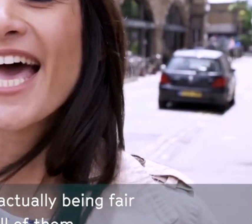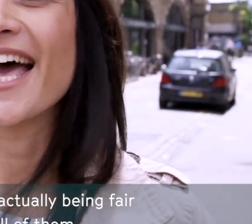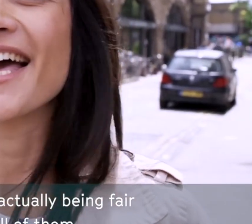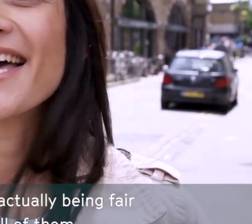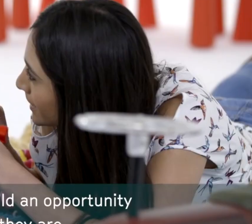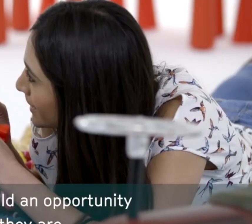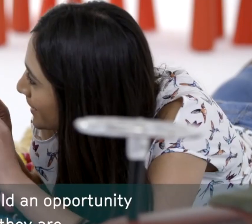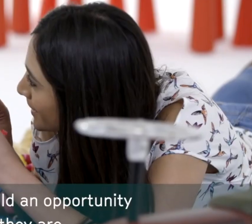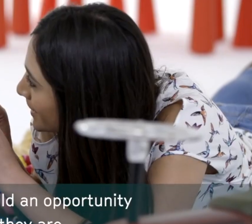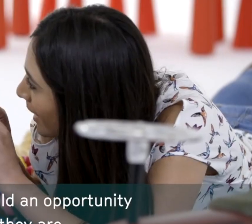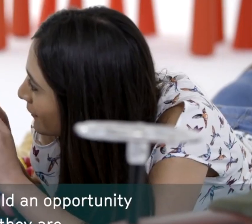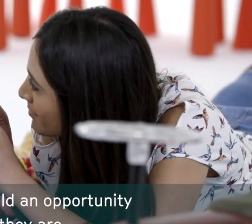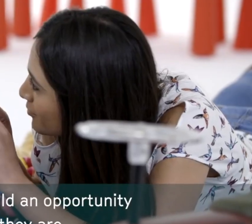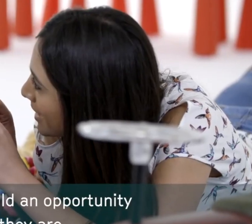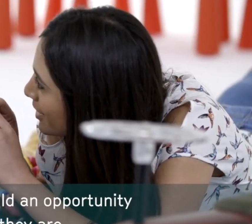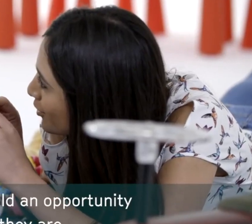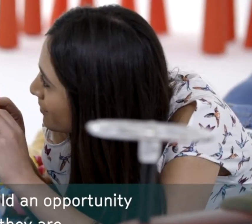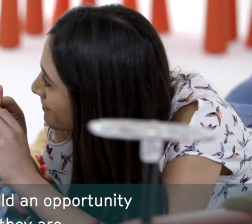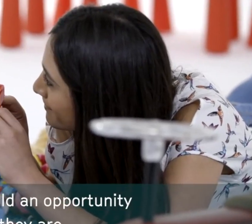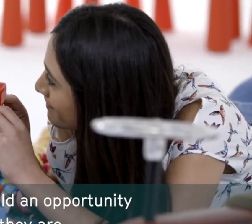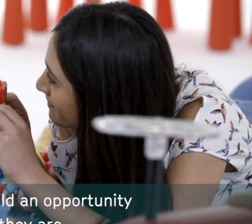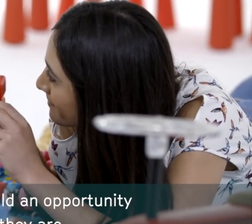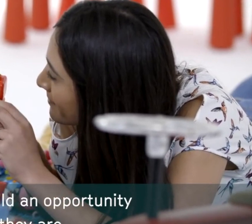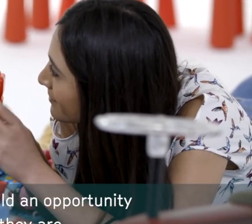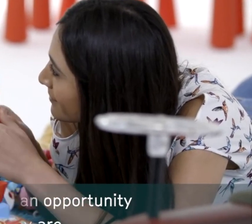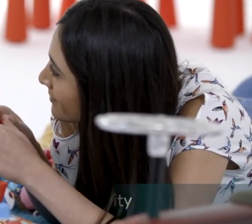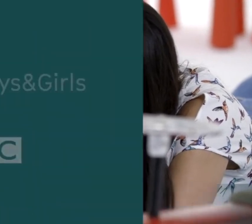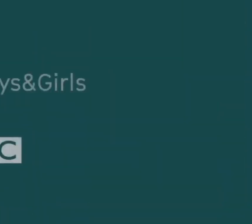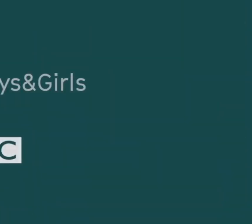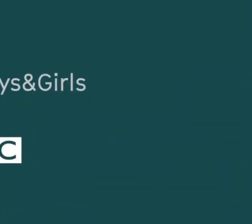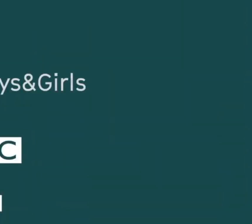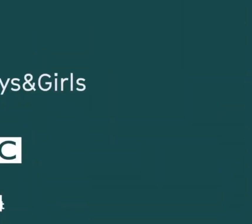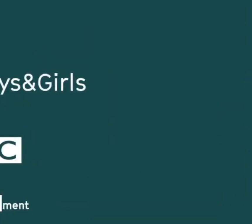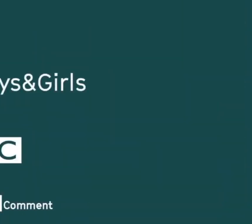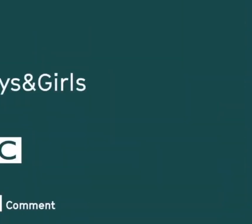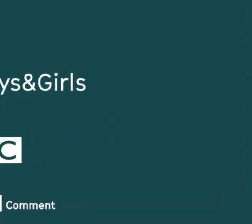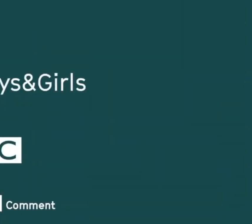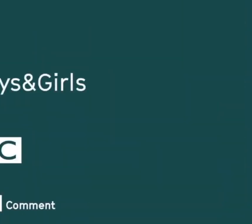them, and just giving each child an opportunity to just be whoever they are.